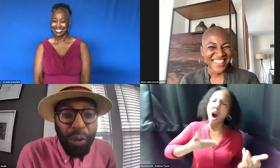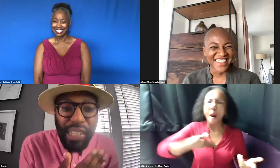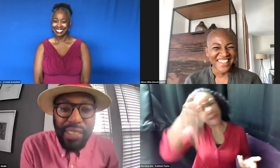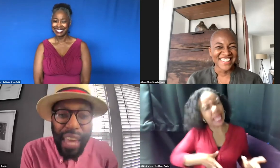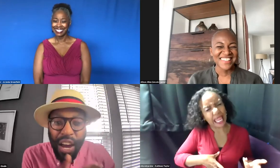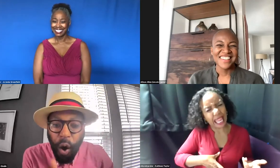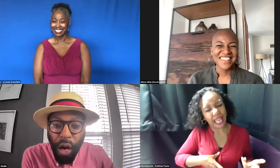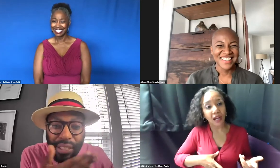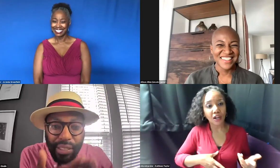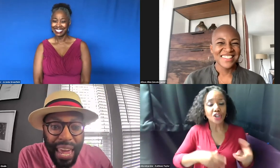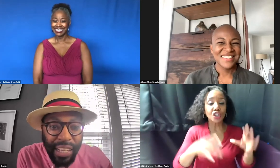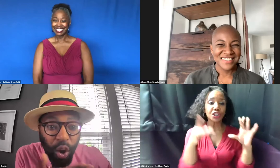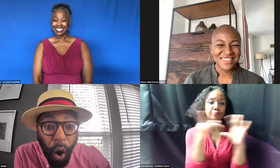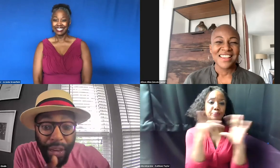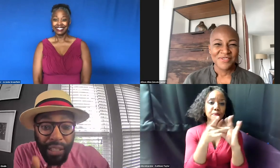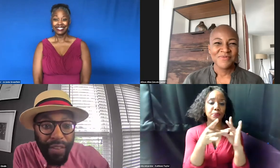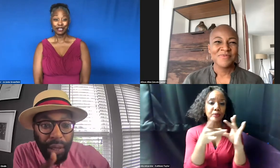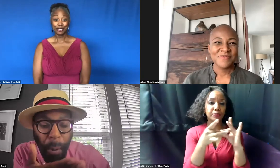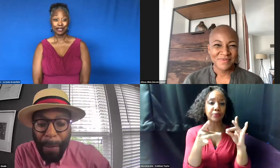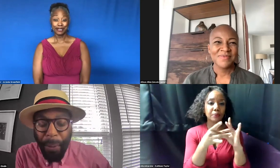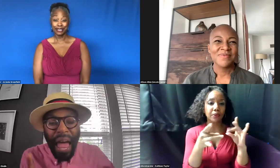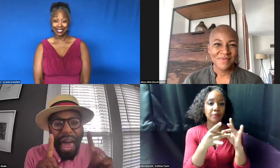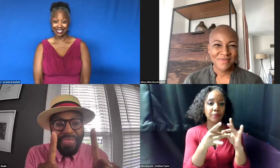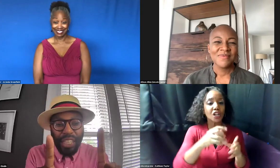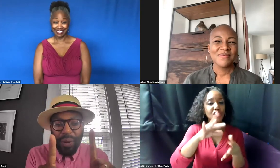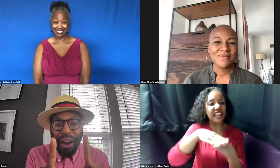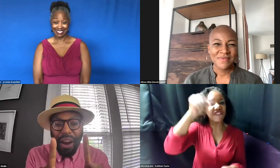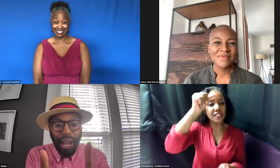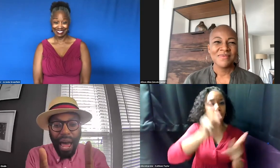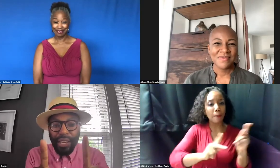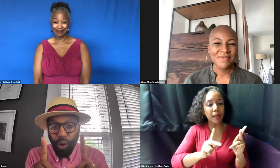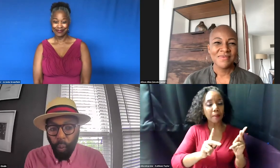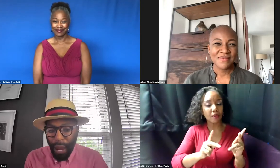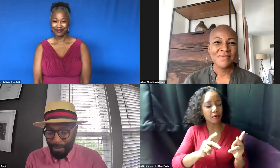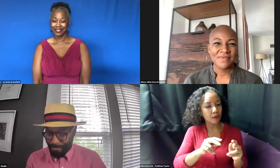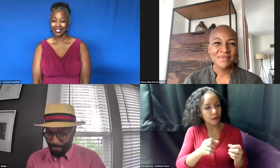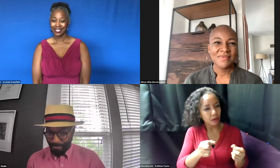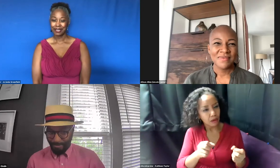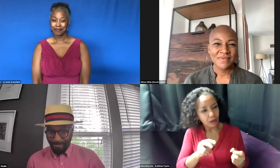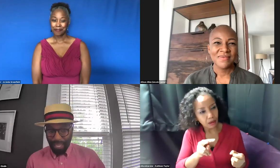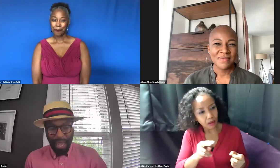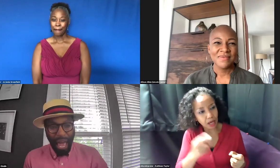And so she's saying all these things to all these invisible people. And that's when I realized, wait,